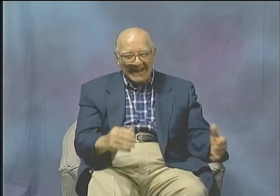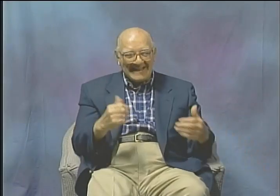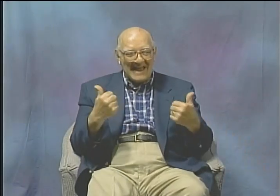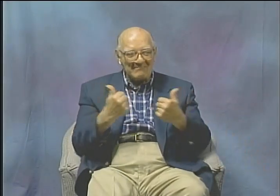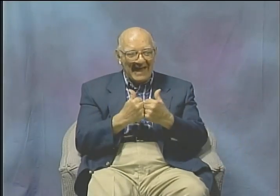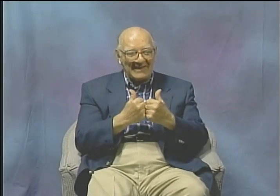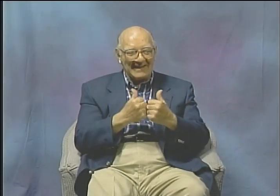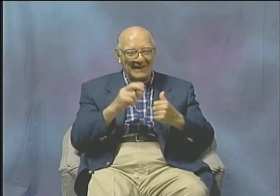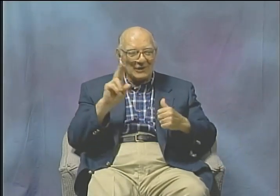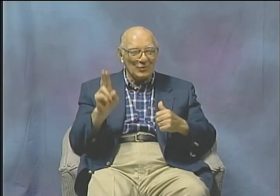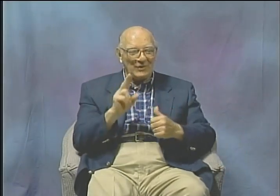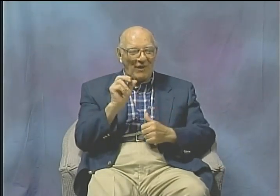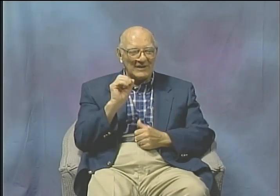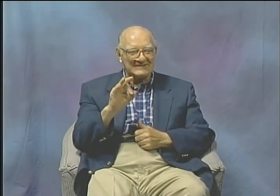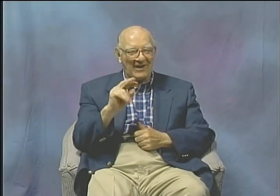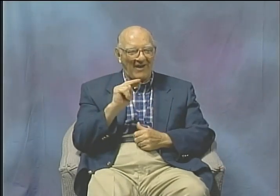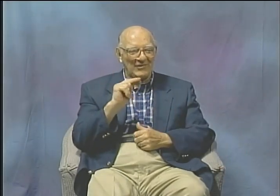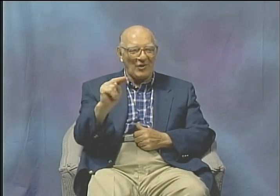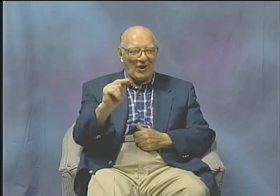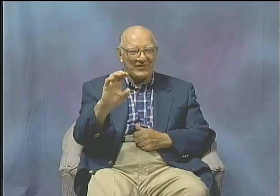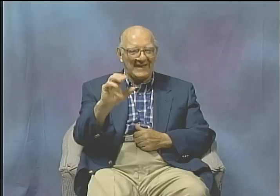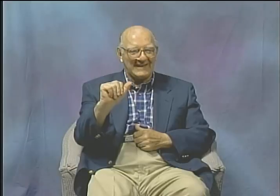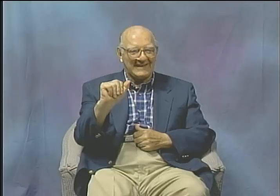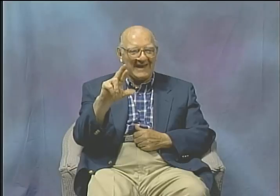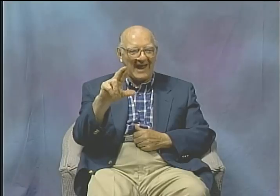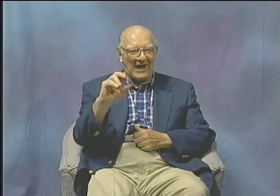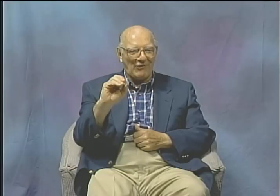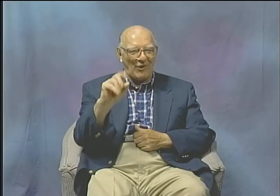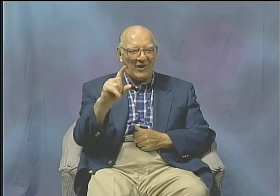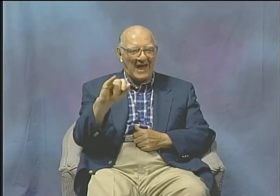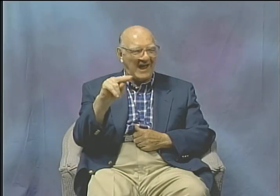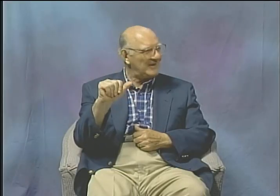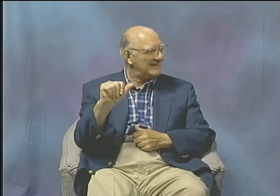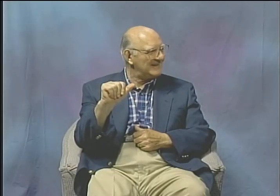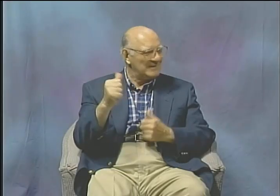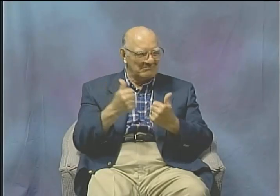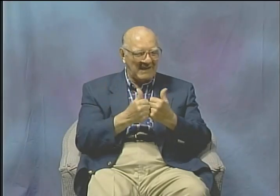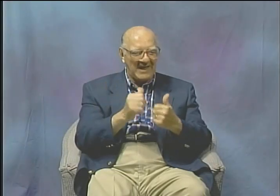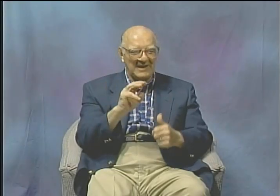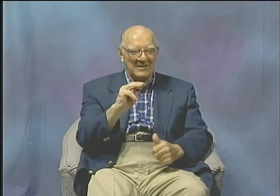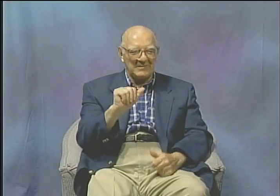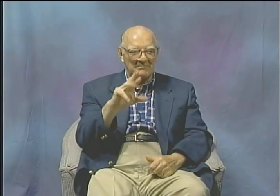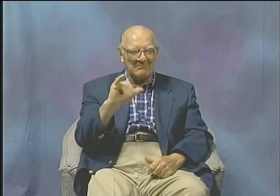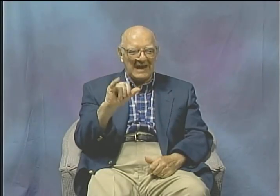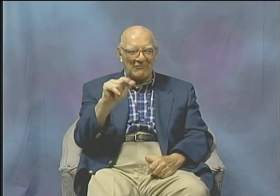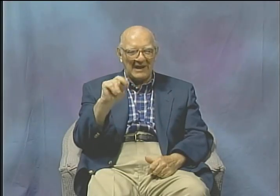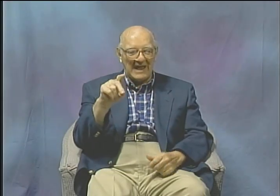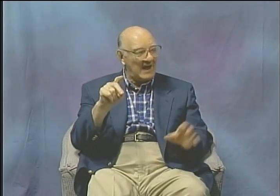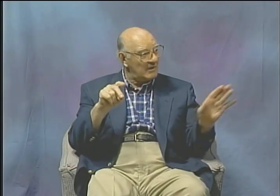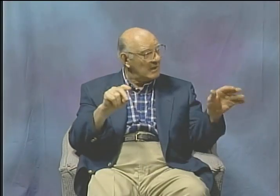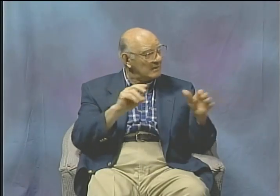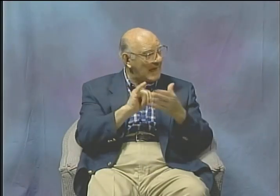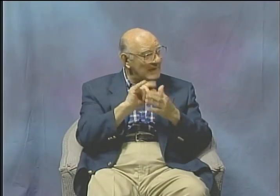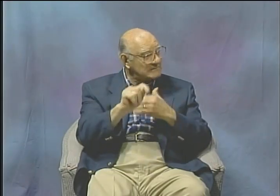They met University of North Carolina, met Maryland. That